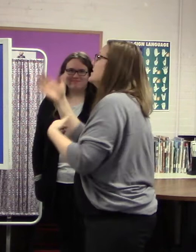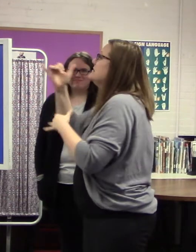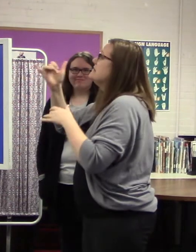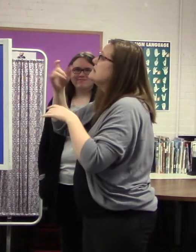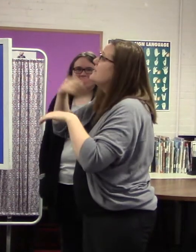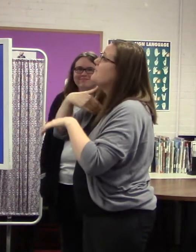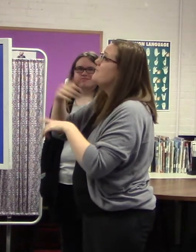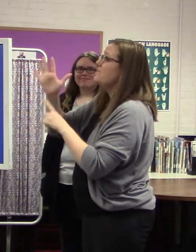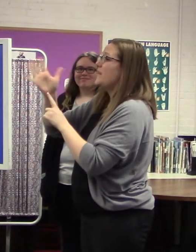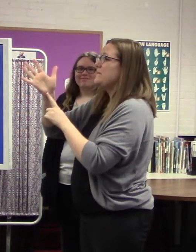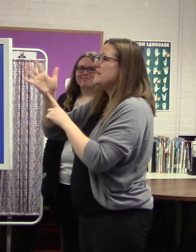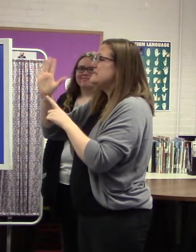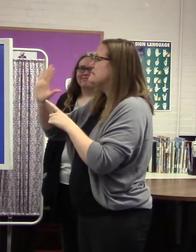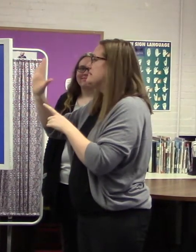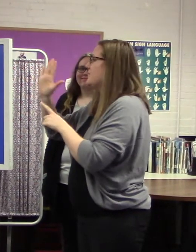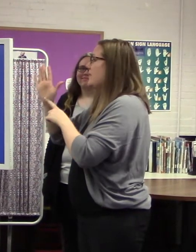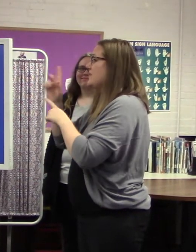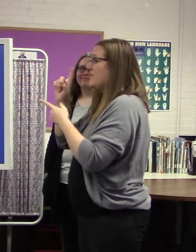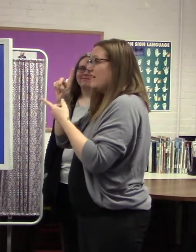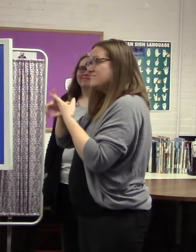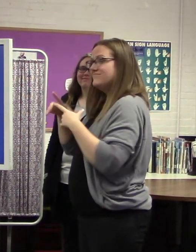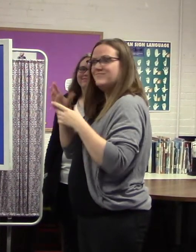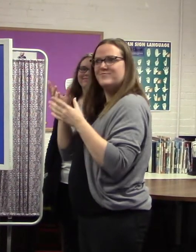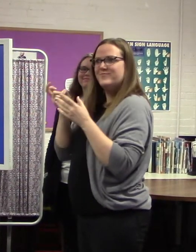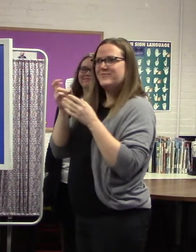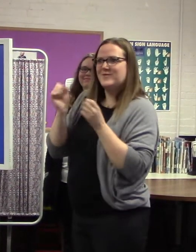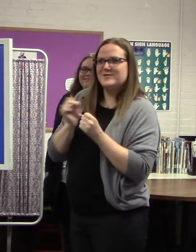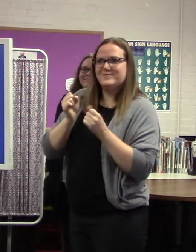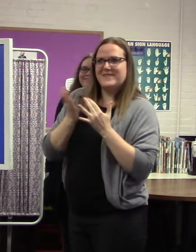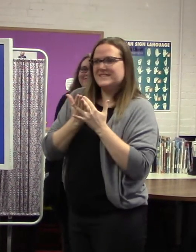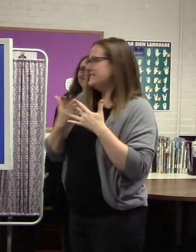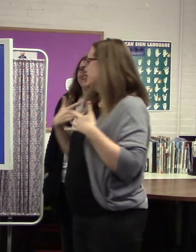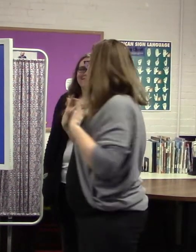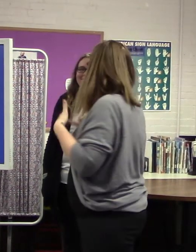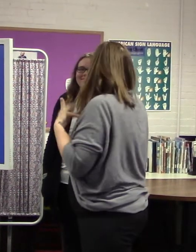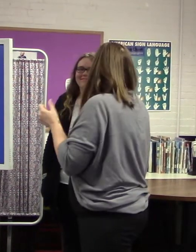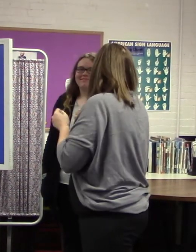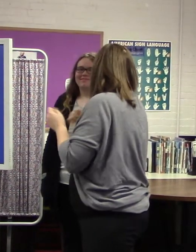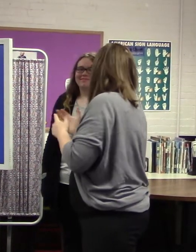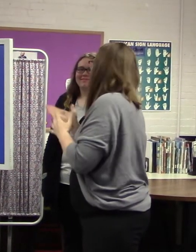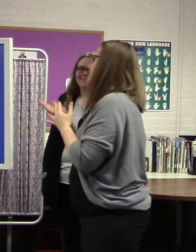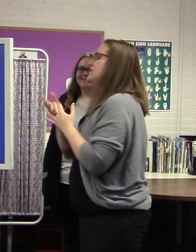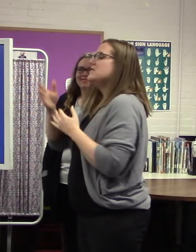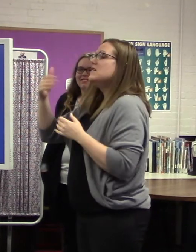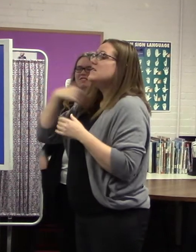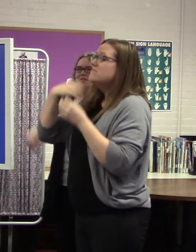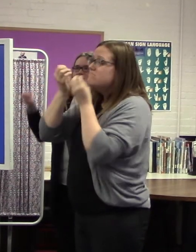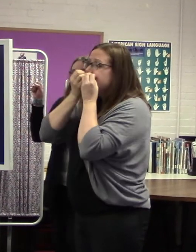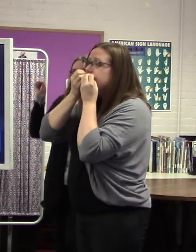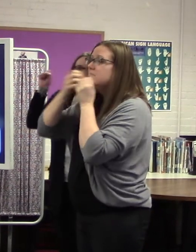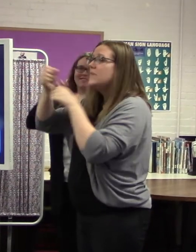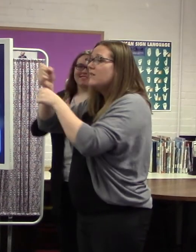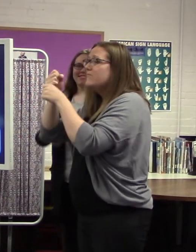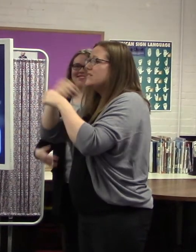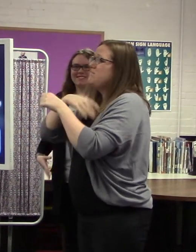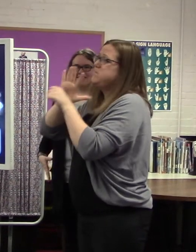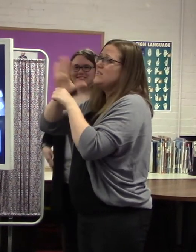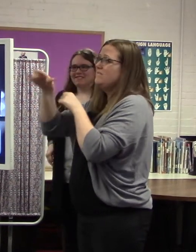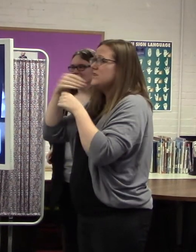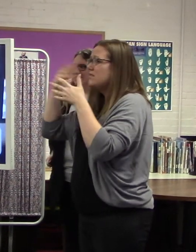junior NAD through for, so we have about 5 minutes until winter break starts, and that's very exciting. So grab